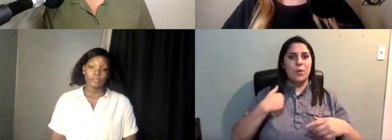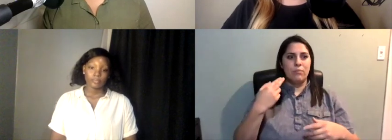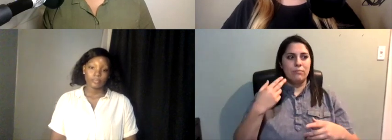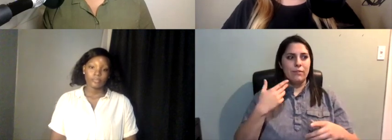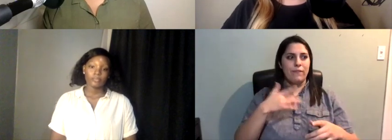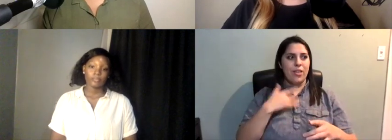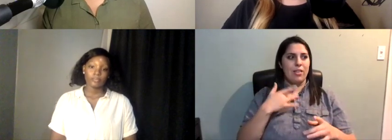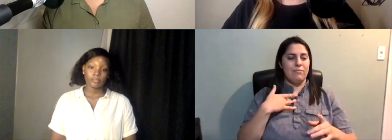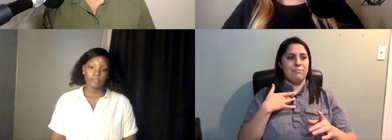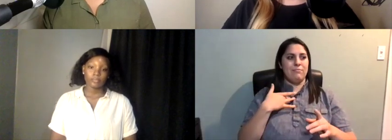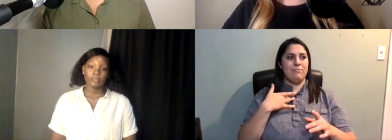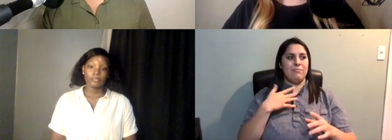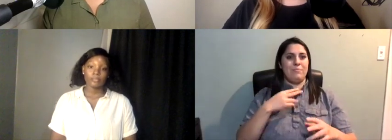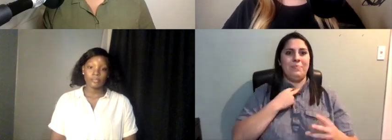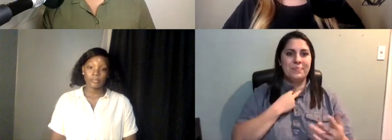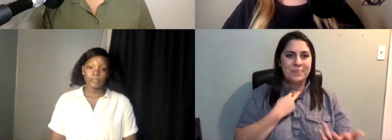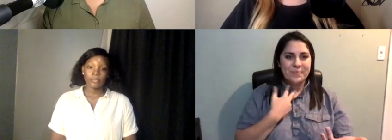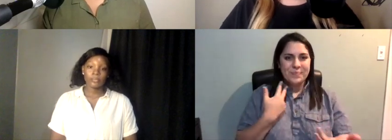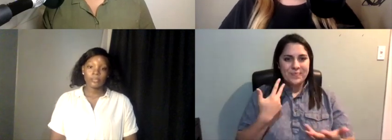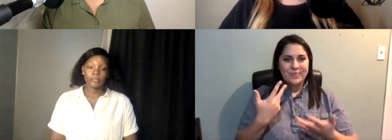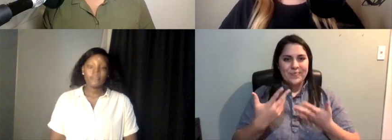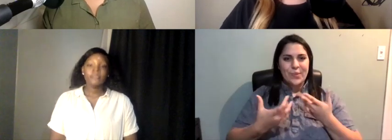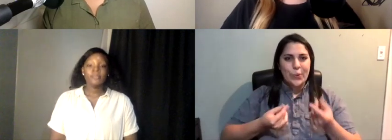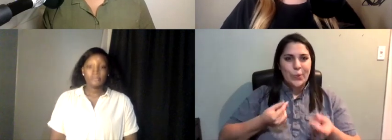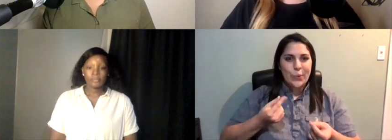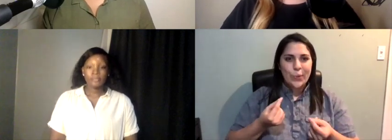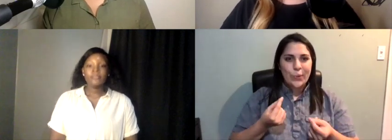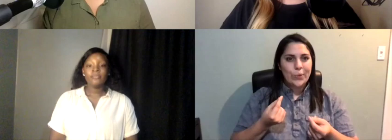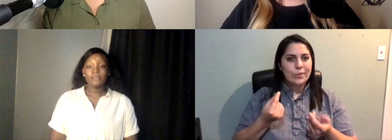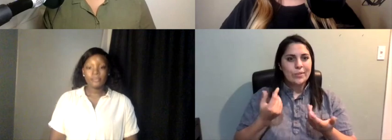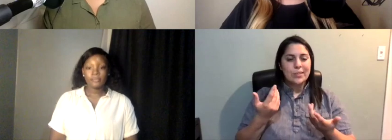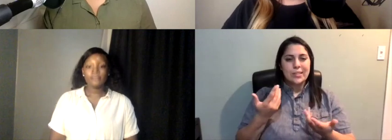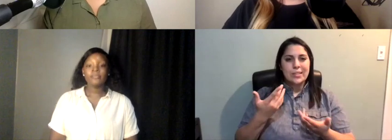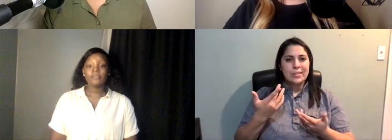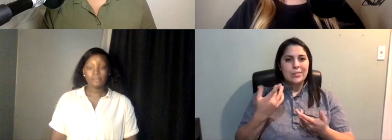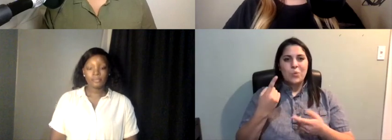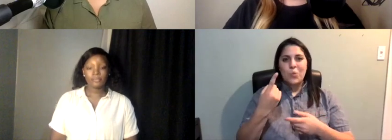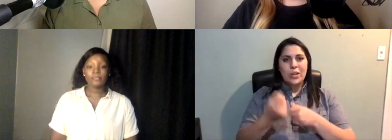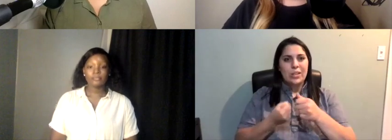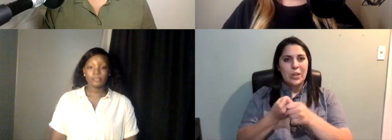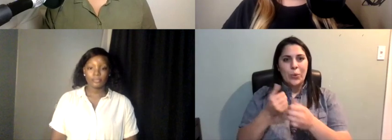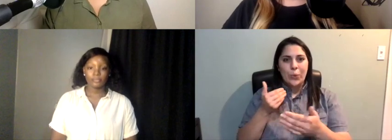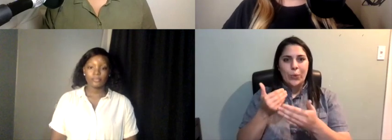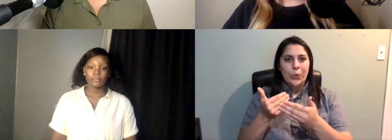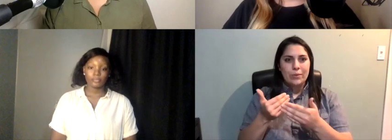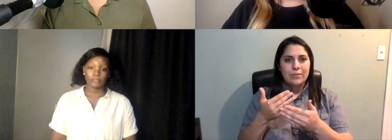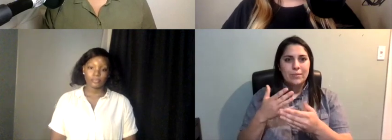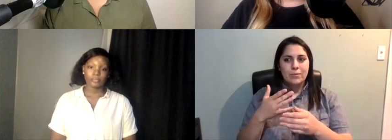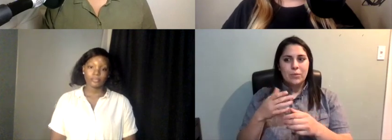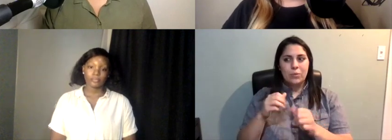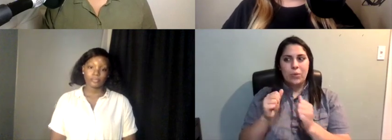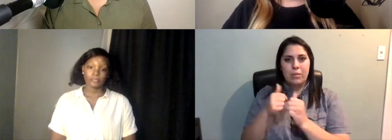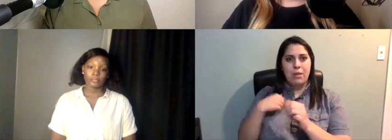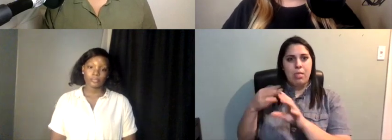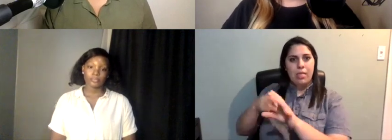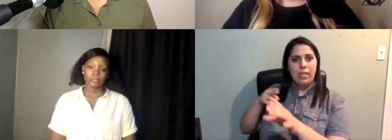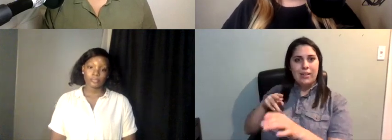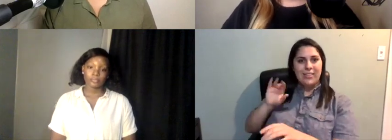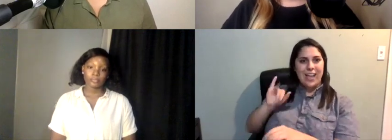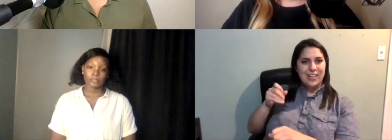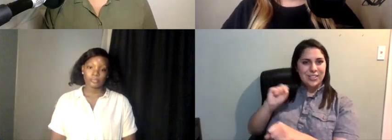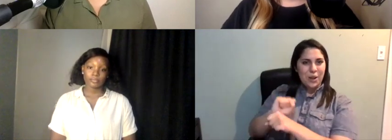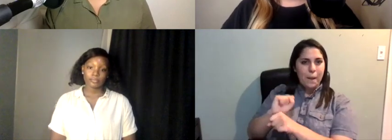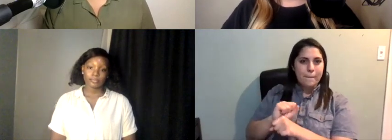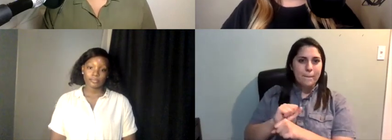year since I left that job and I'm finally getting to a place where my work is not everything,